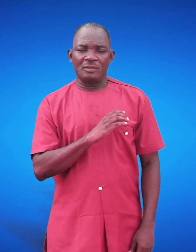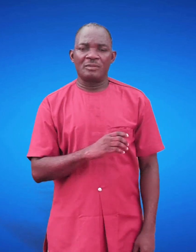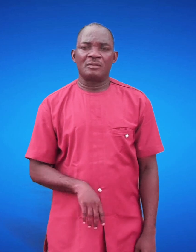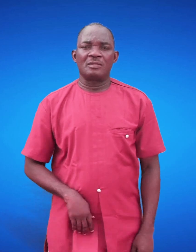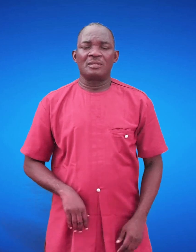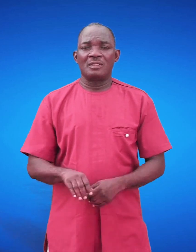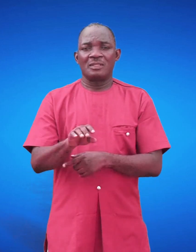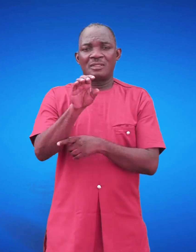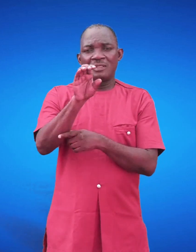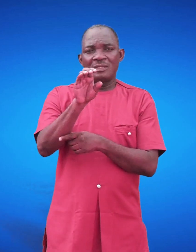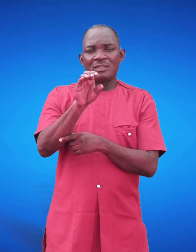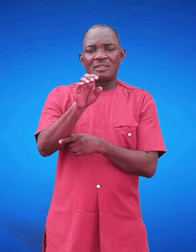CLIC,